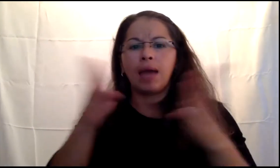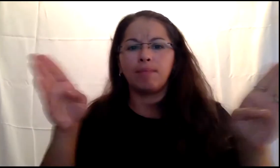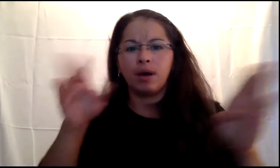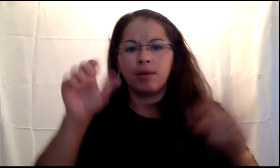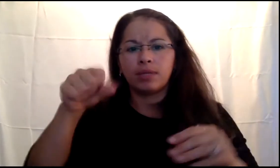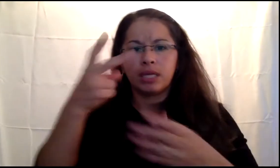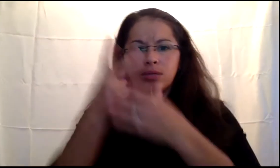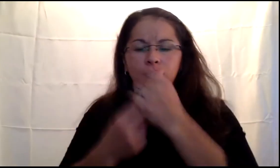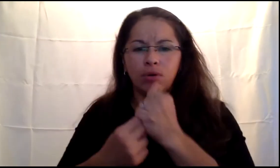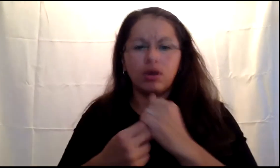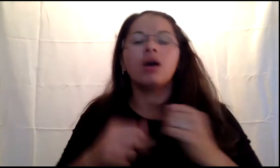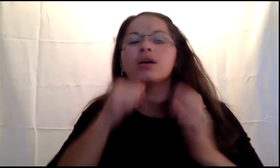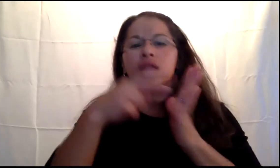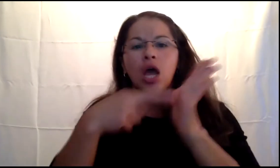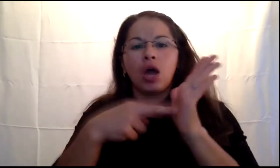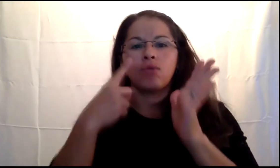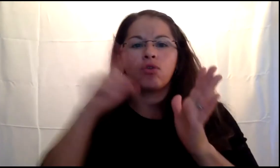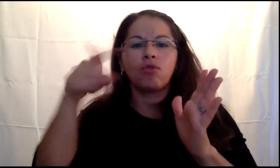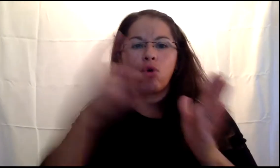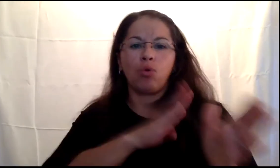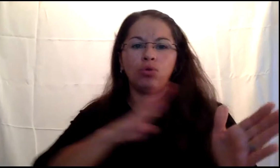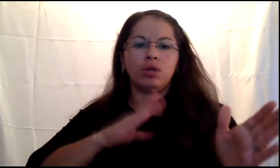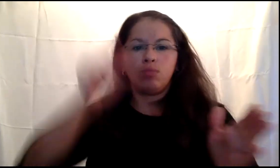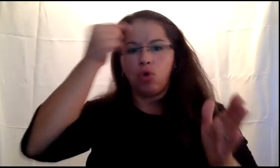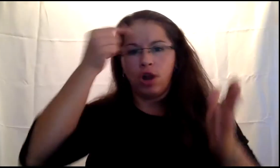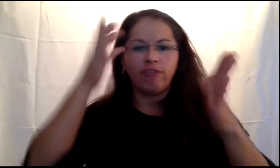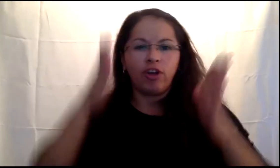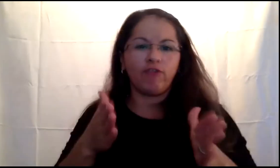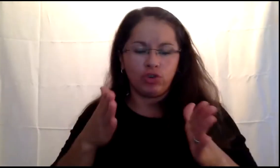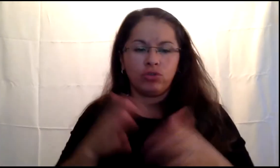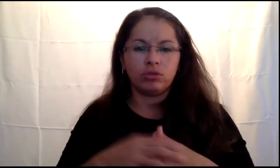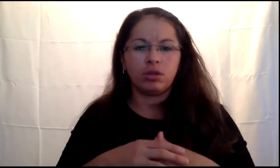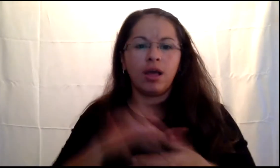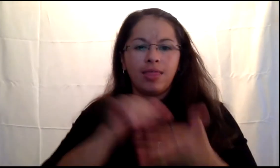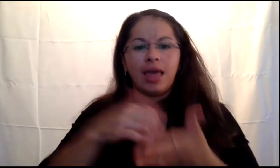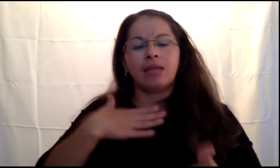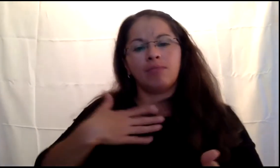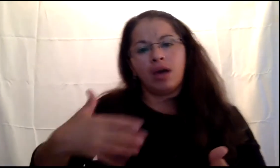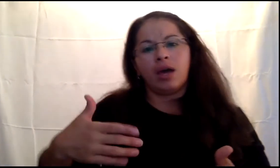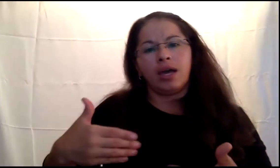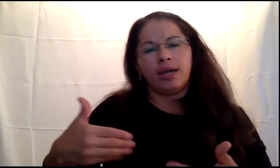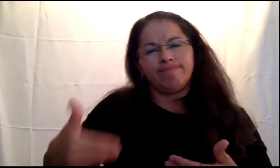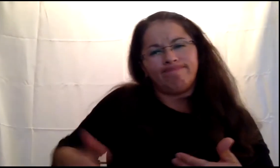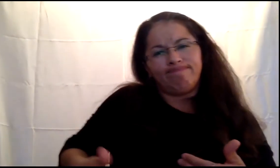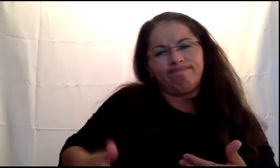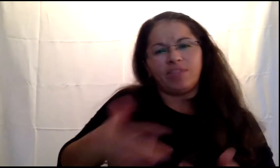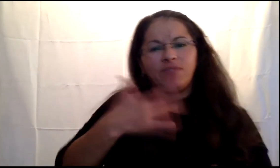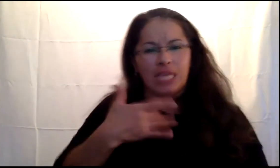just the Board of Governors. So that would be my inclination too, that it's a state law and written